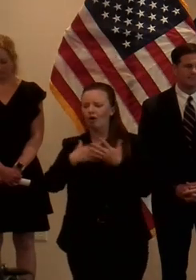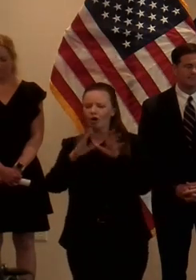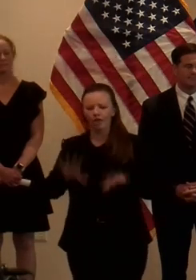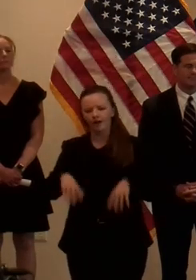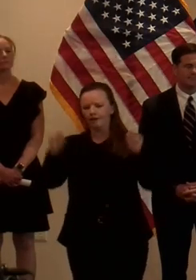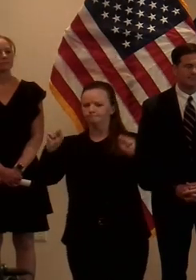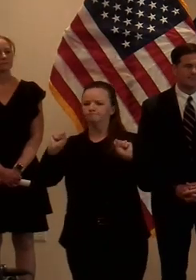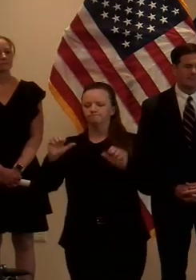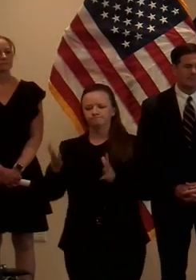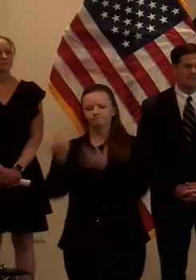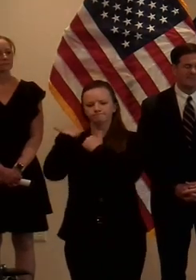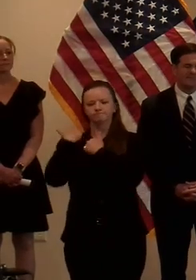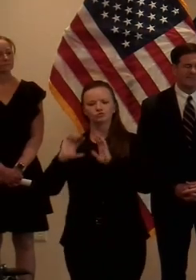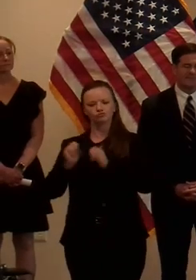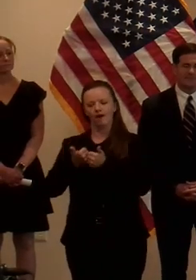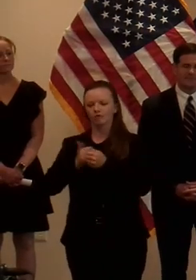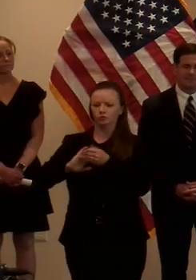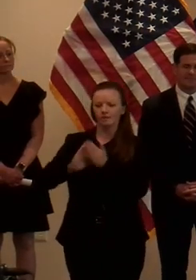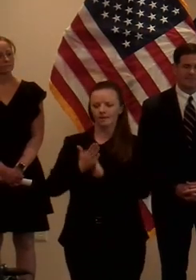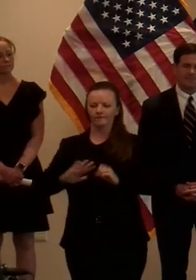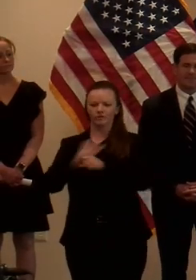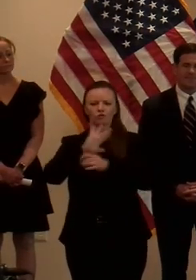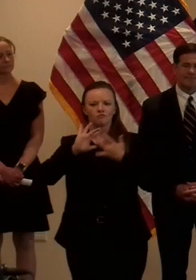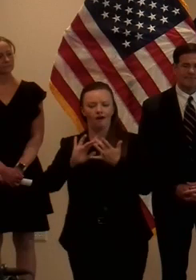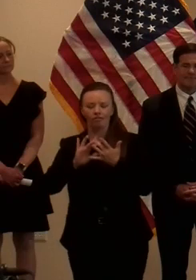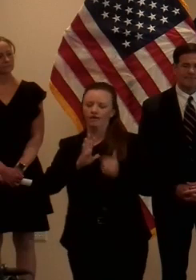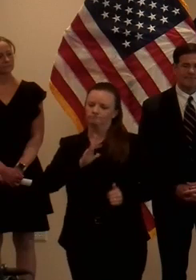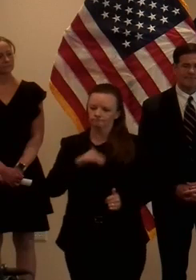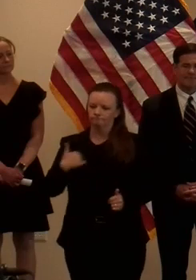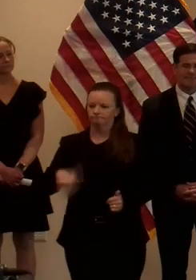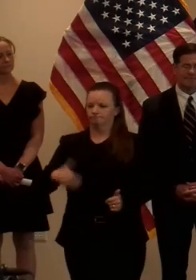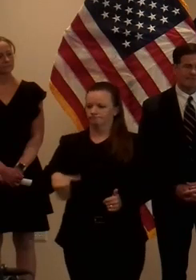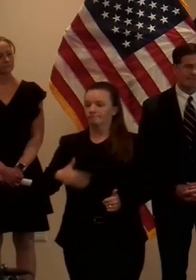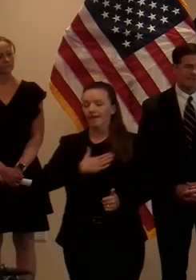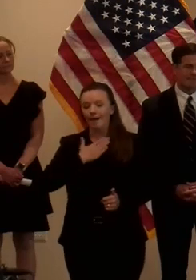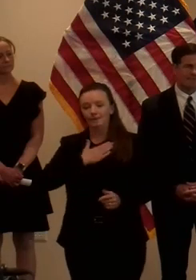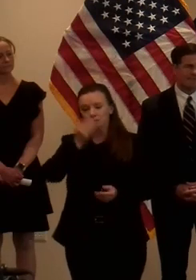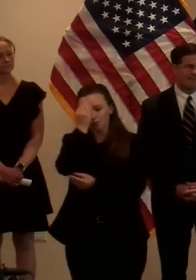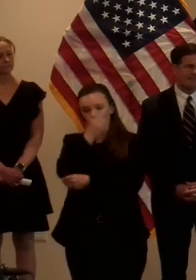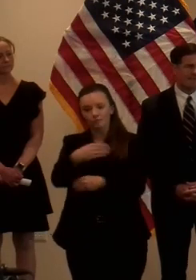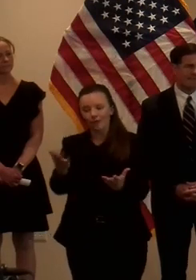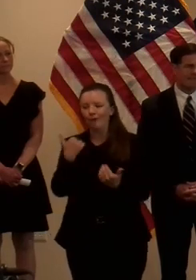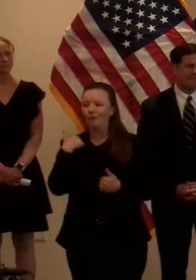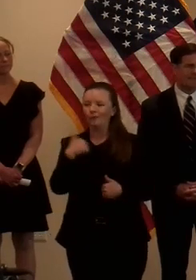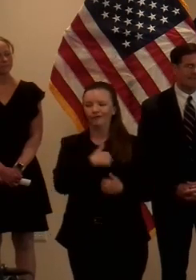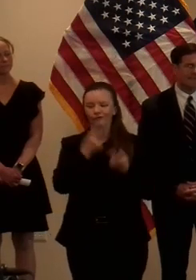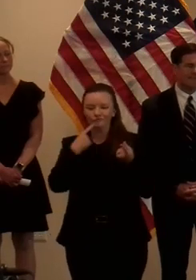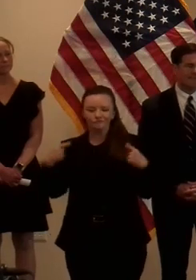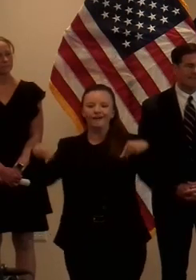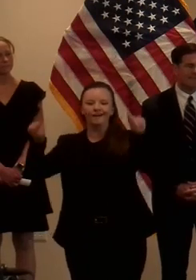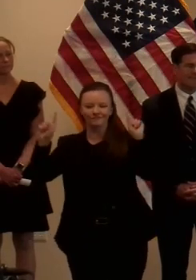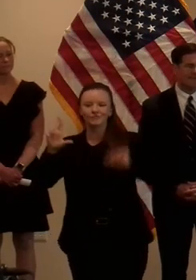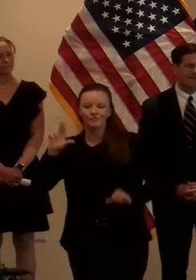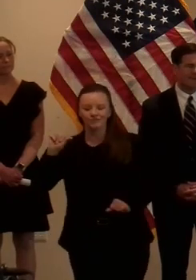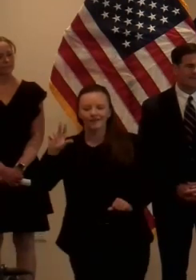challenge of going to an all-digital format. I'm happy to report that we're thriving at the University of